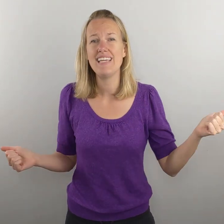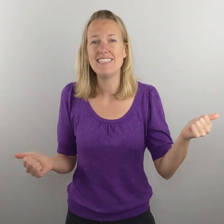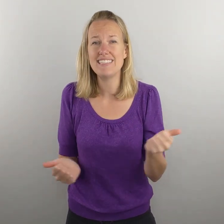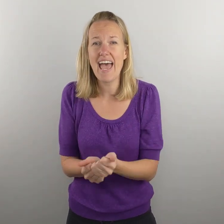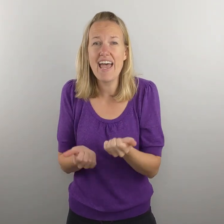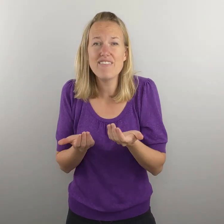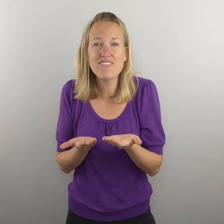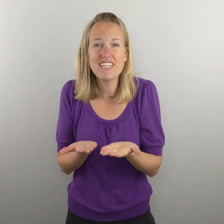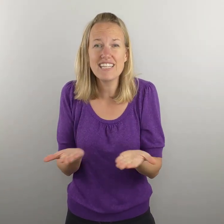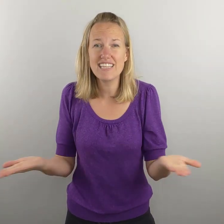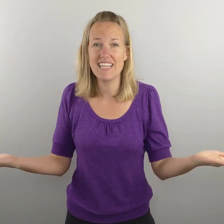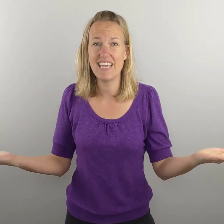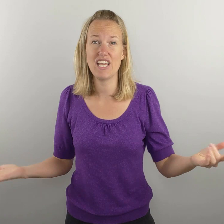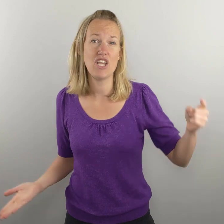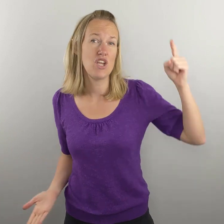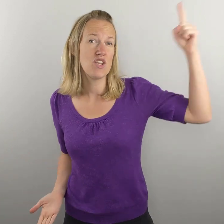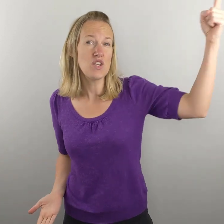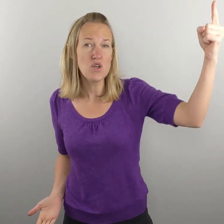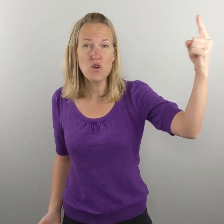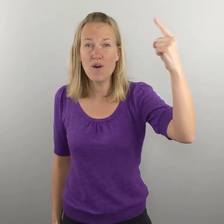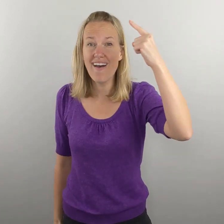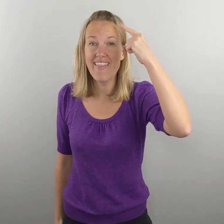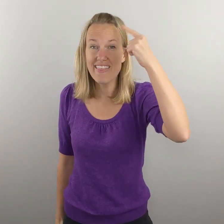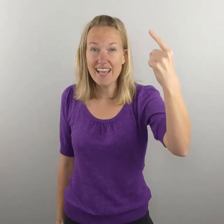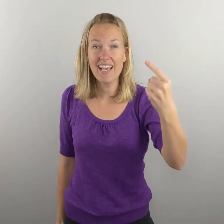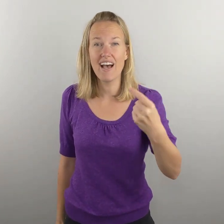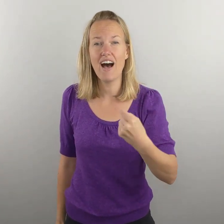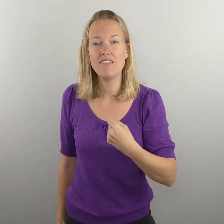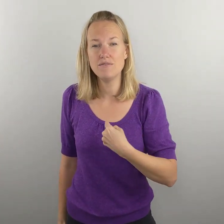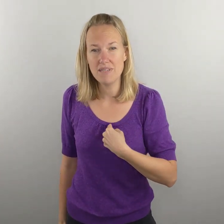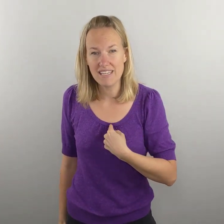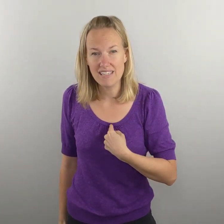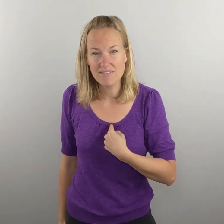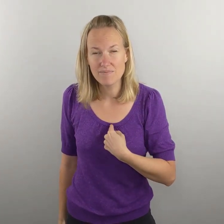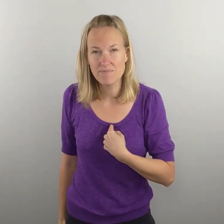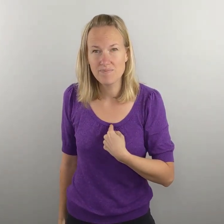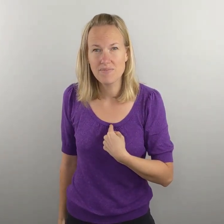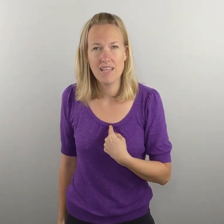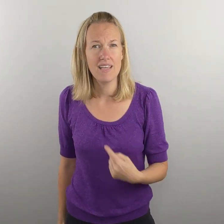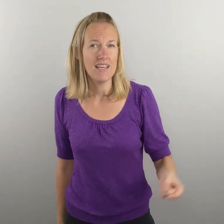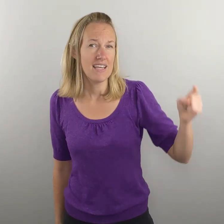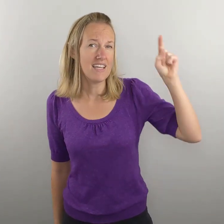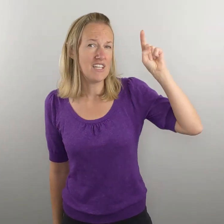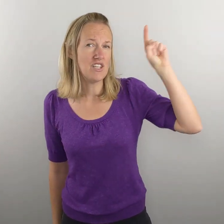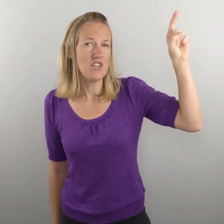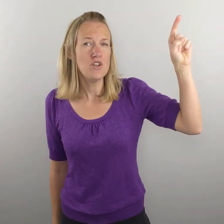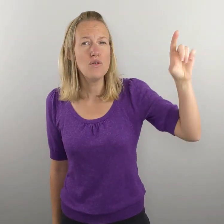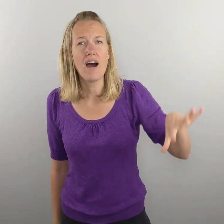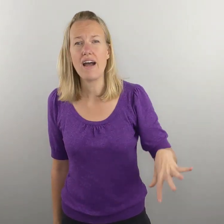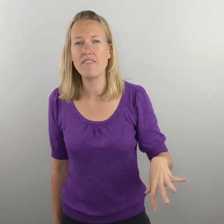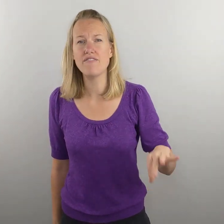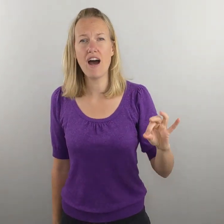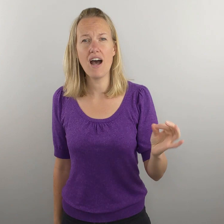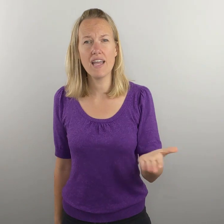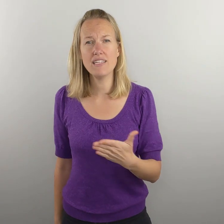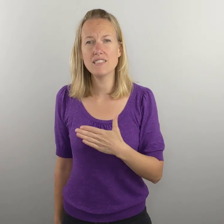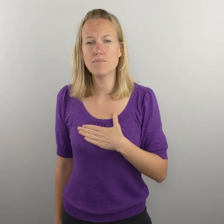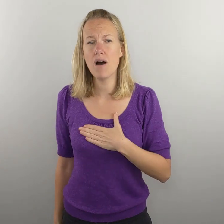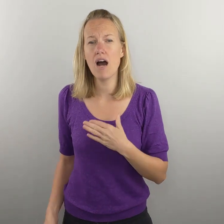is everything you think of me. In you I find